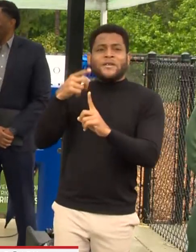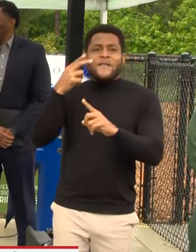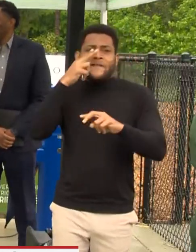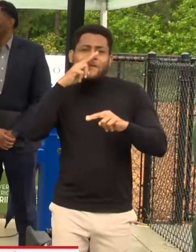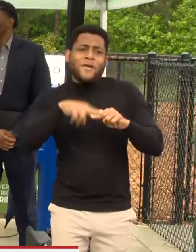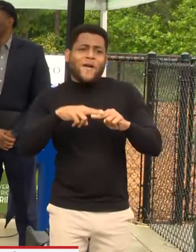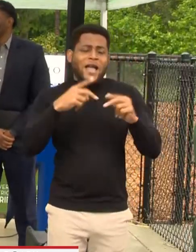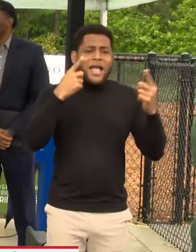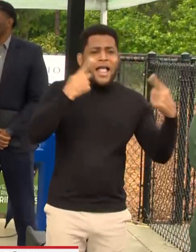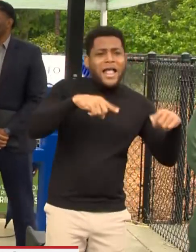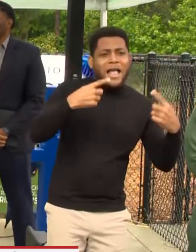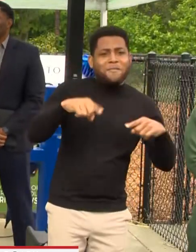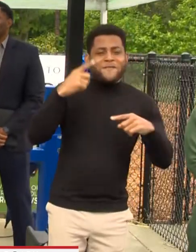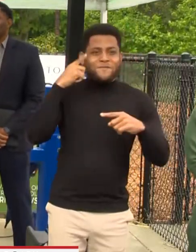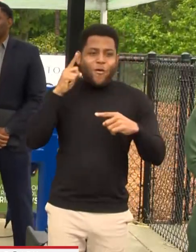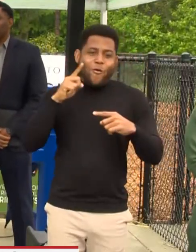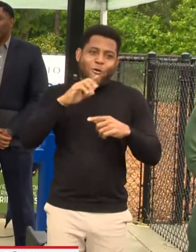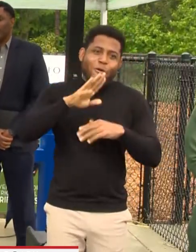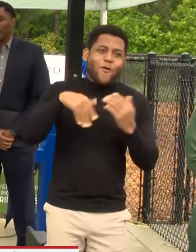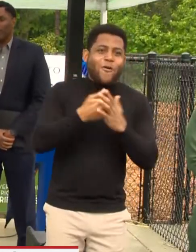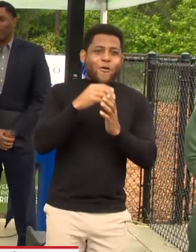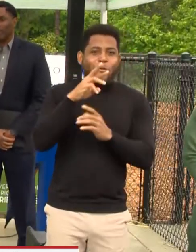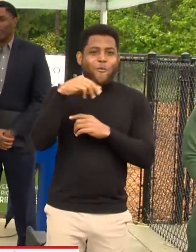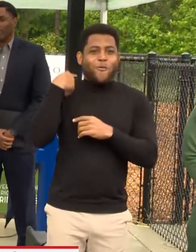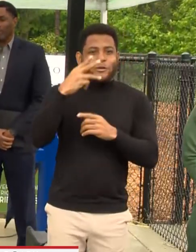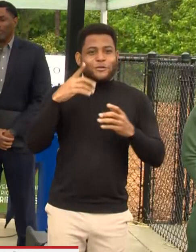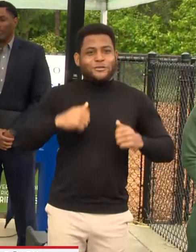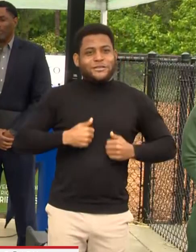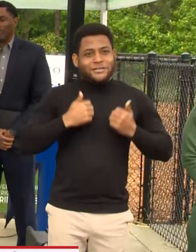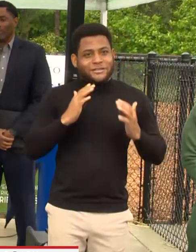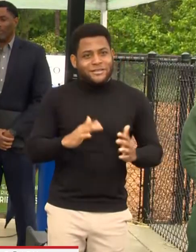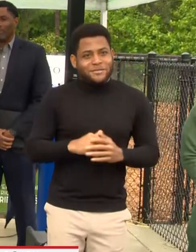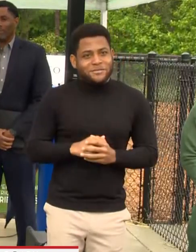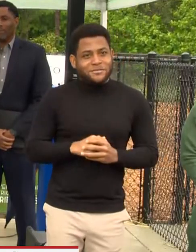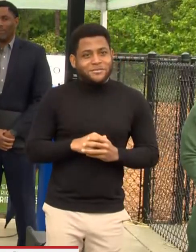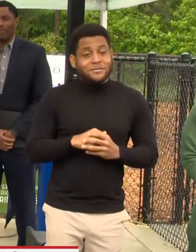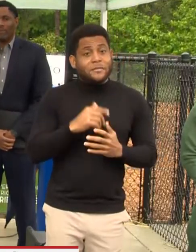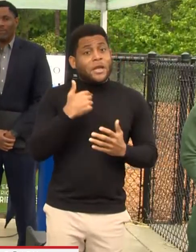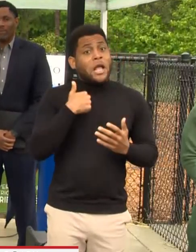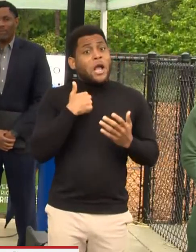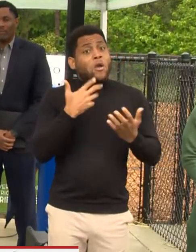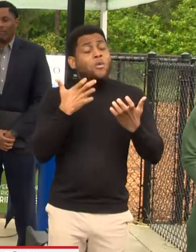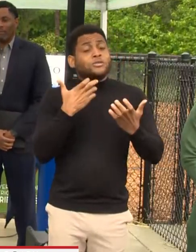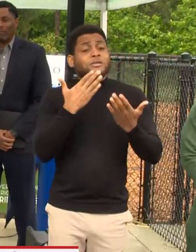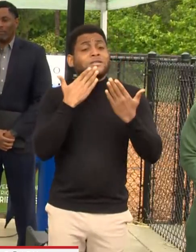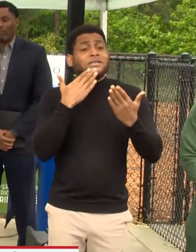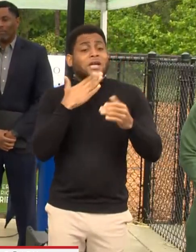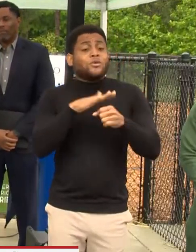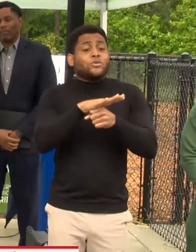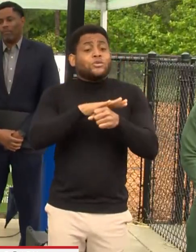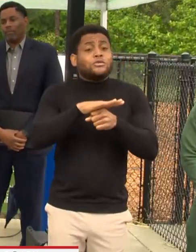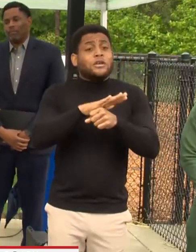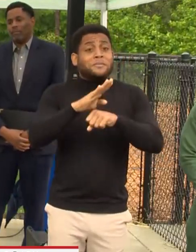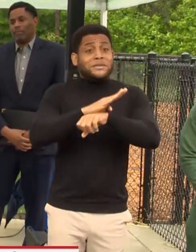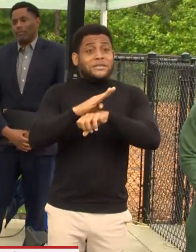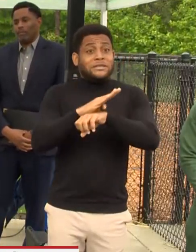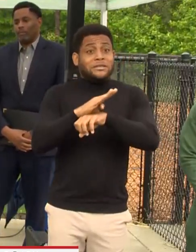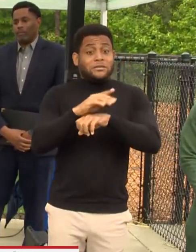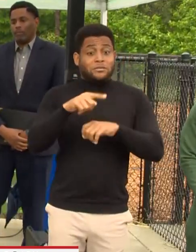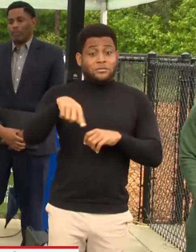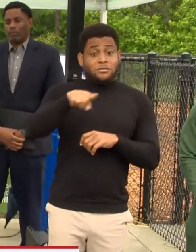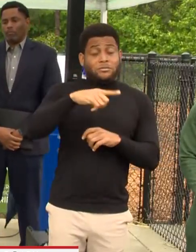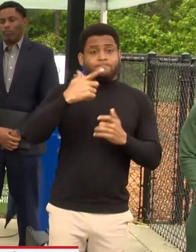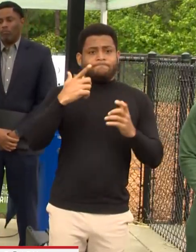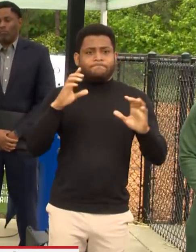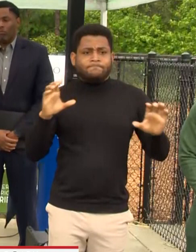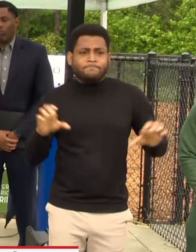for all Washingtonians. I also want to thank the local businesses that perform this great work.